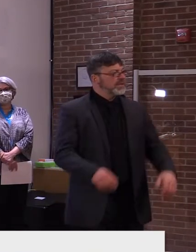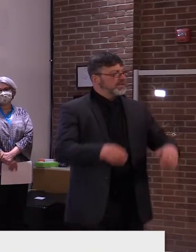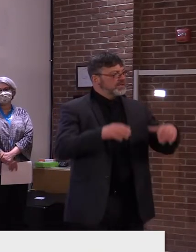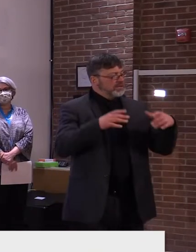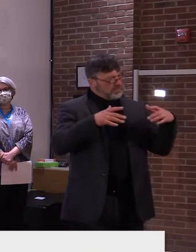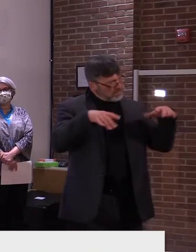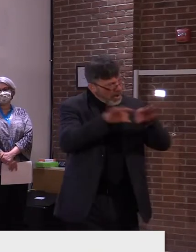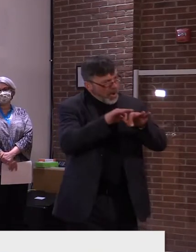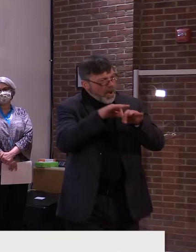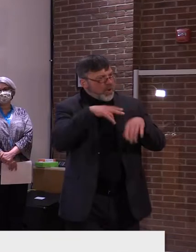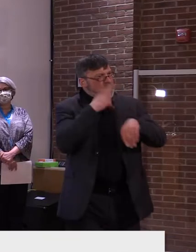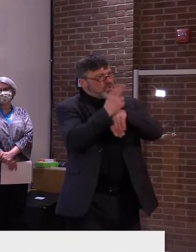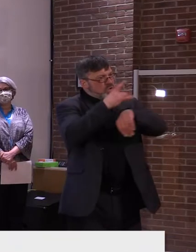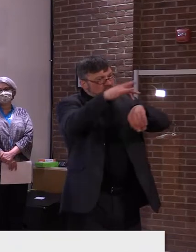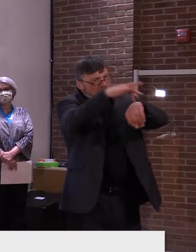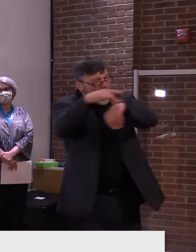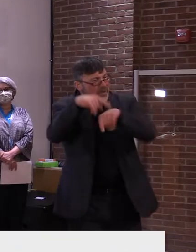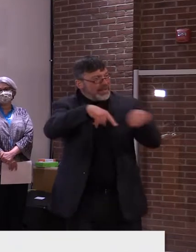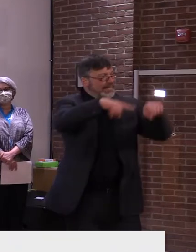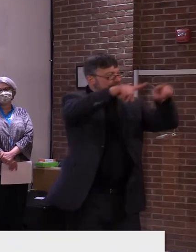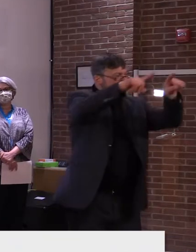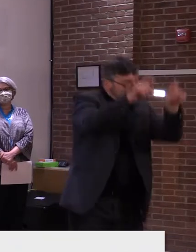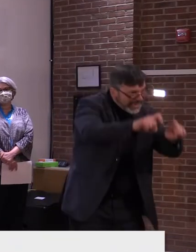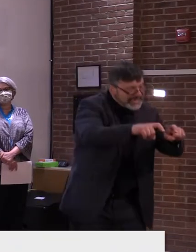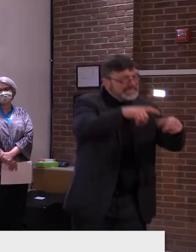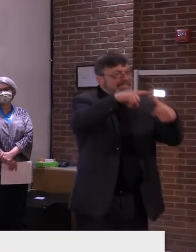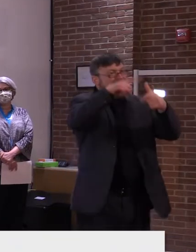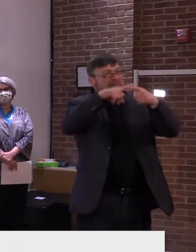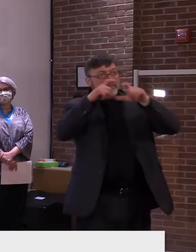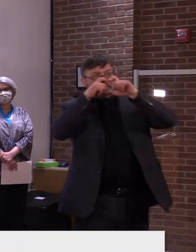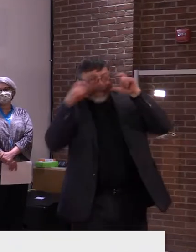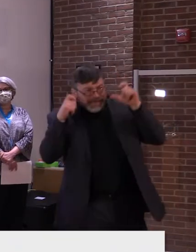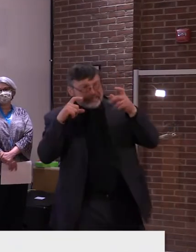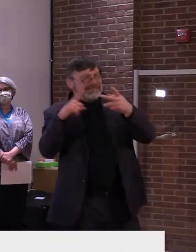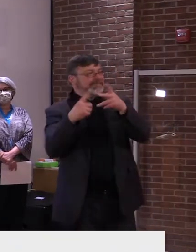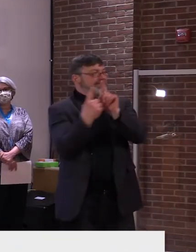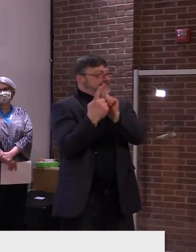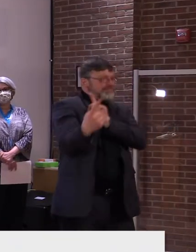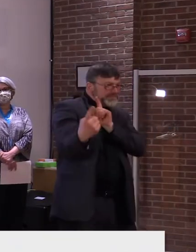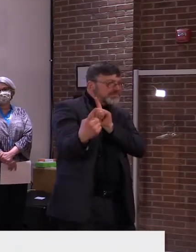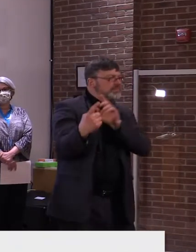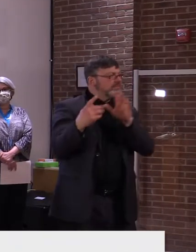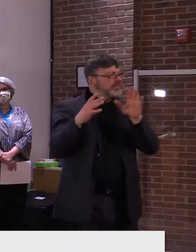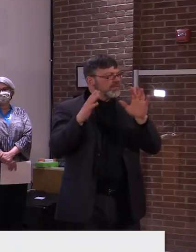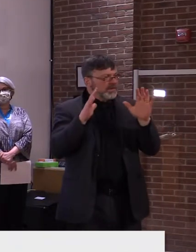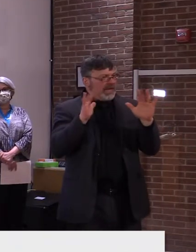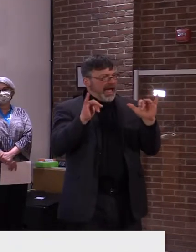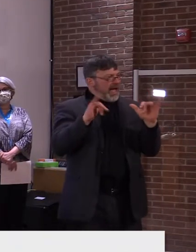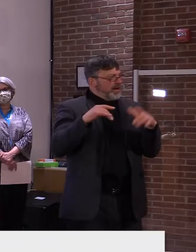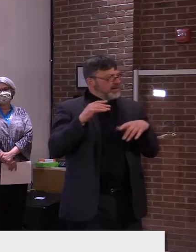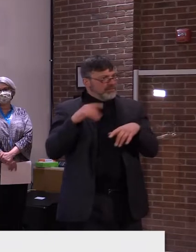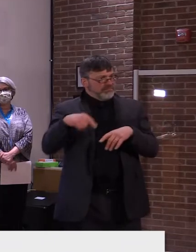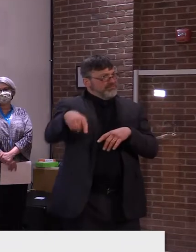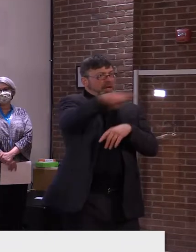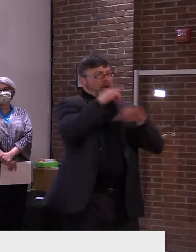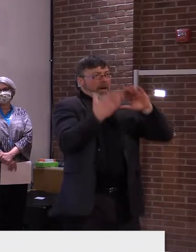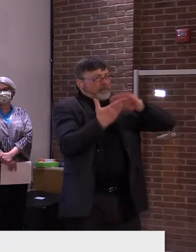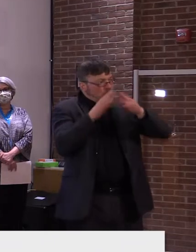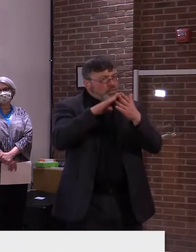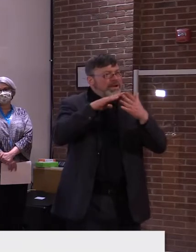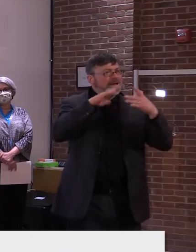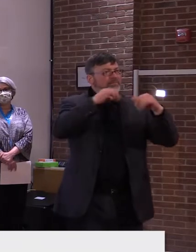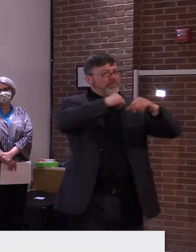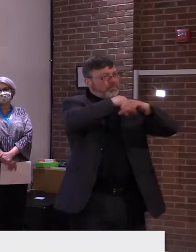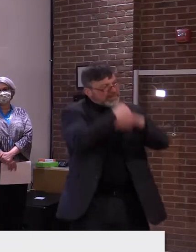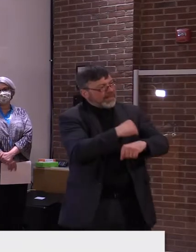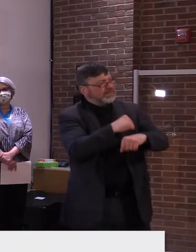we can achieve a level of community immunity that will bring us all out of this pandemic. We can cross the